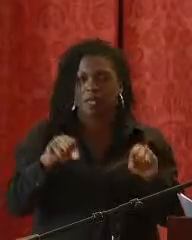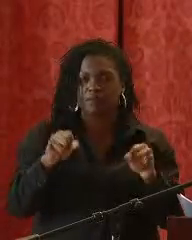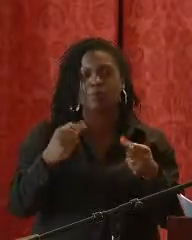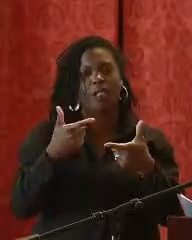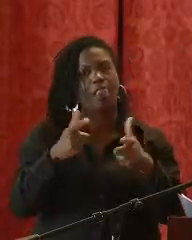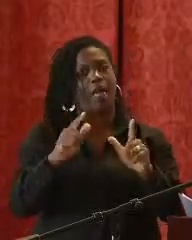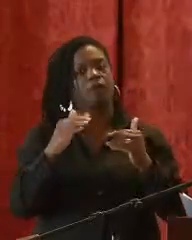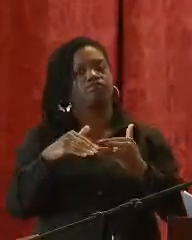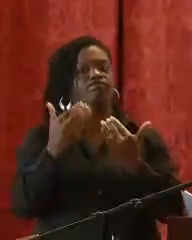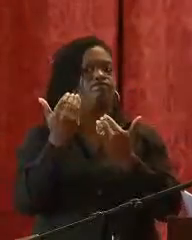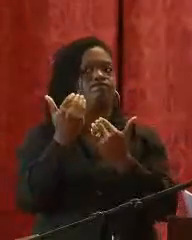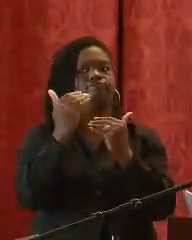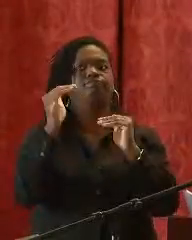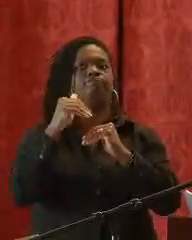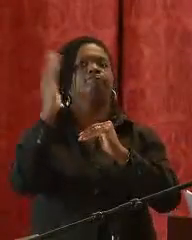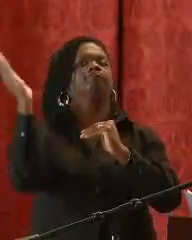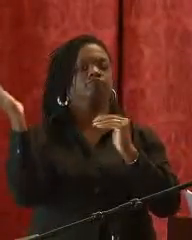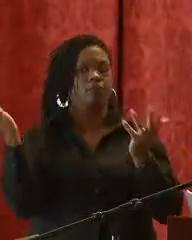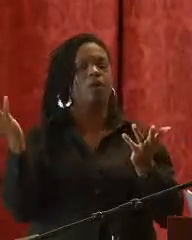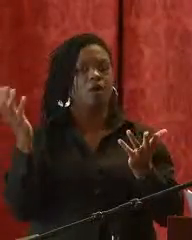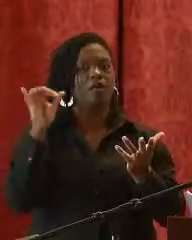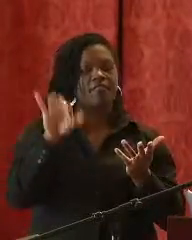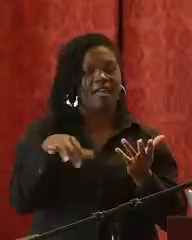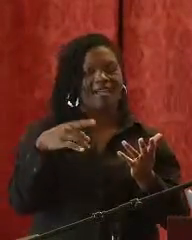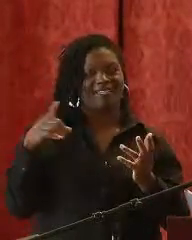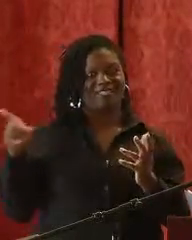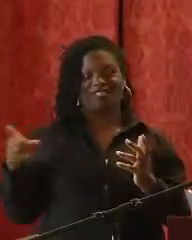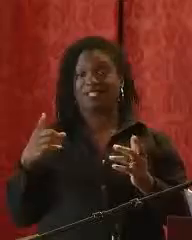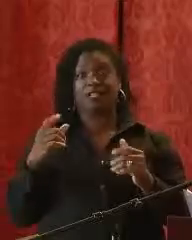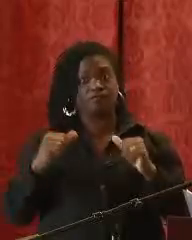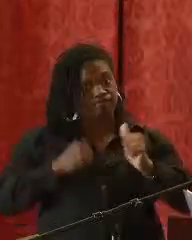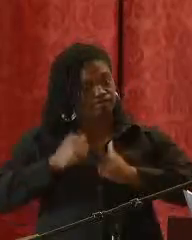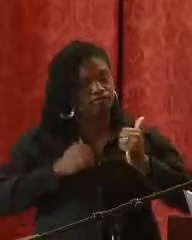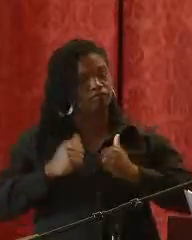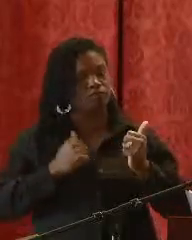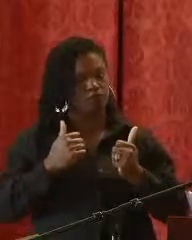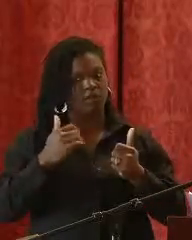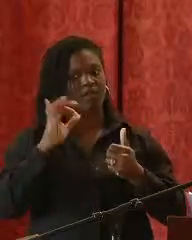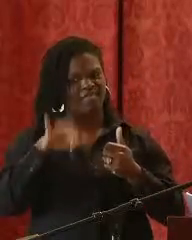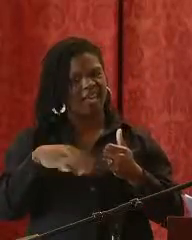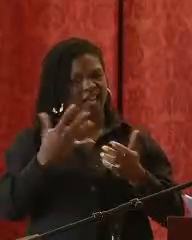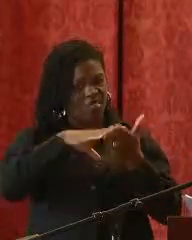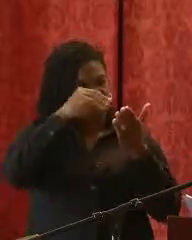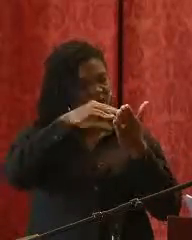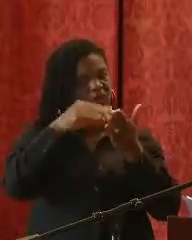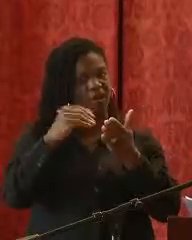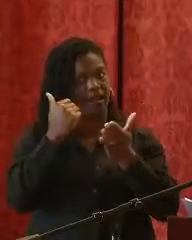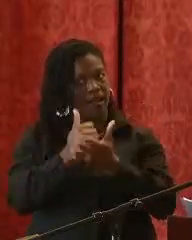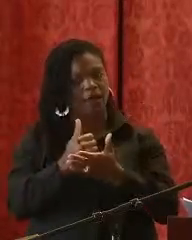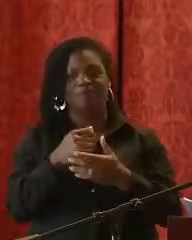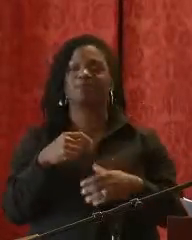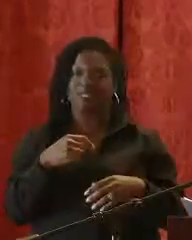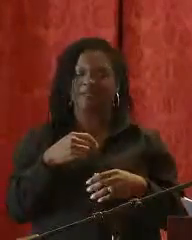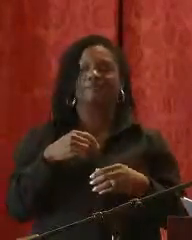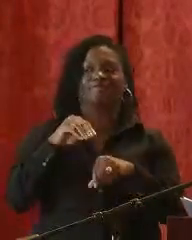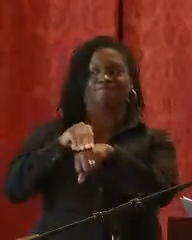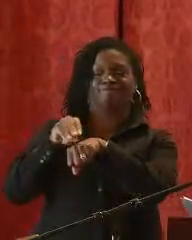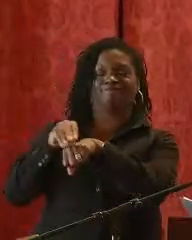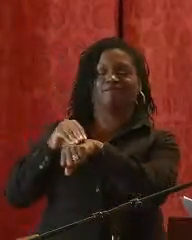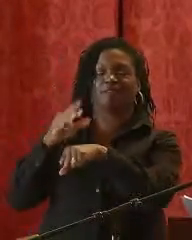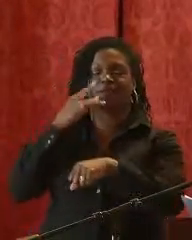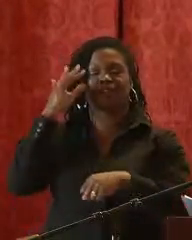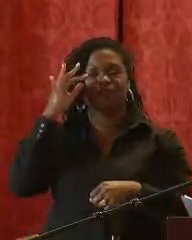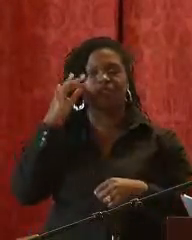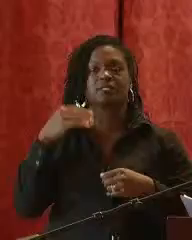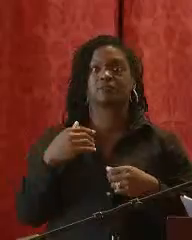Kathleen's advocacy has not stopped at attending IEP meetings without charge, however. She frequently speaks at her district school board